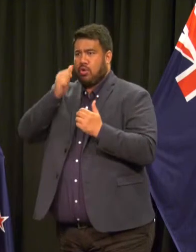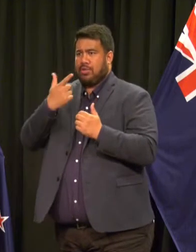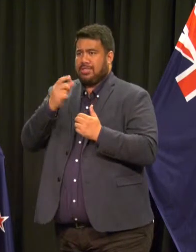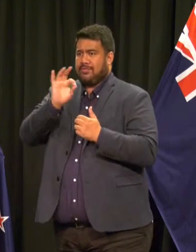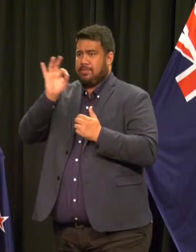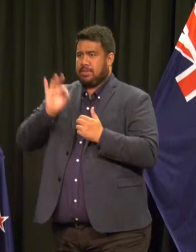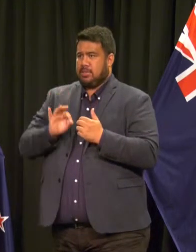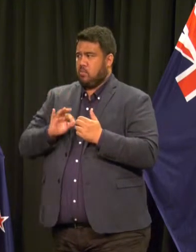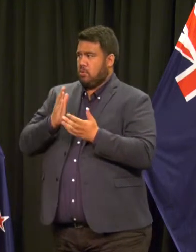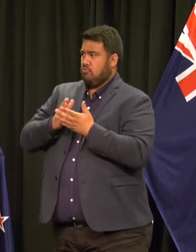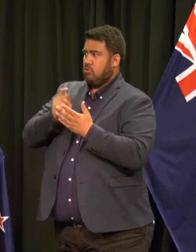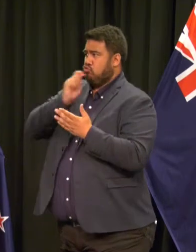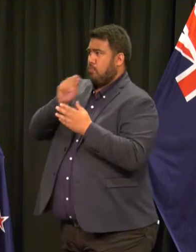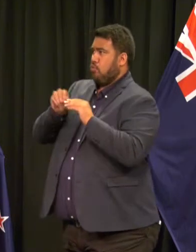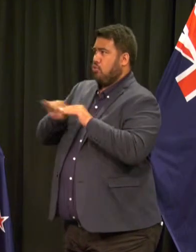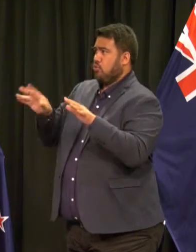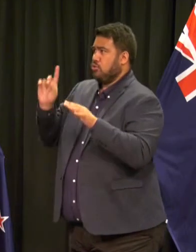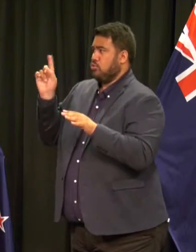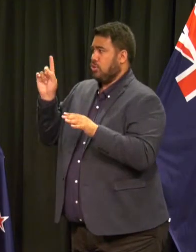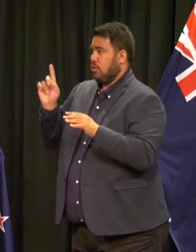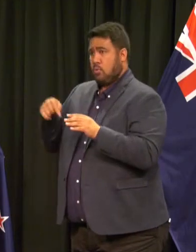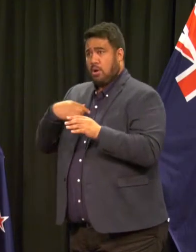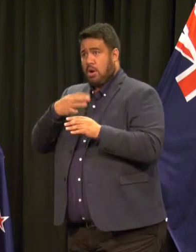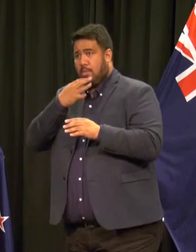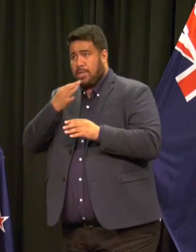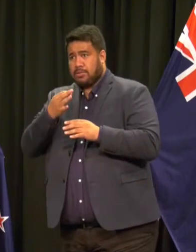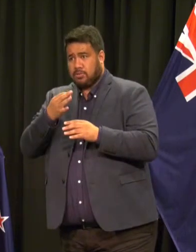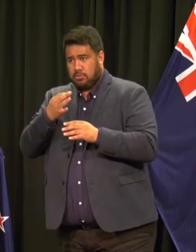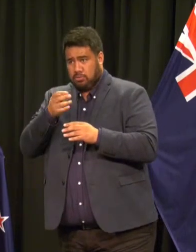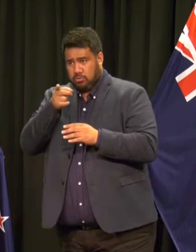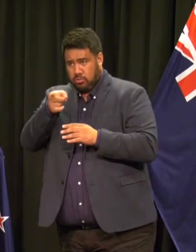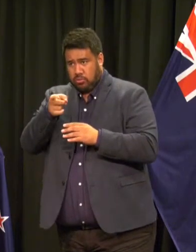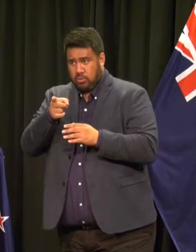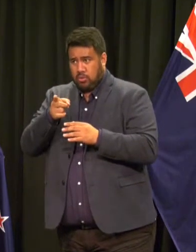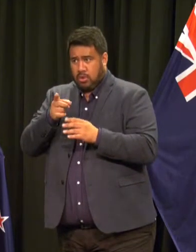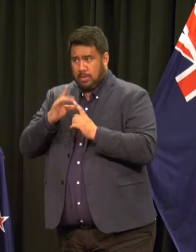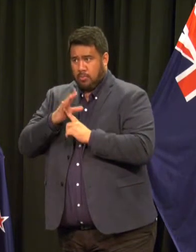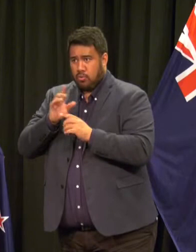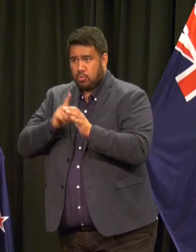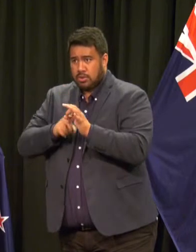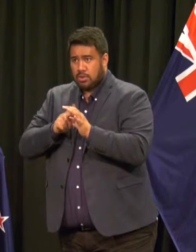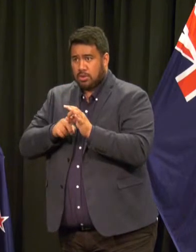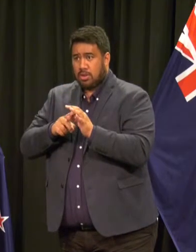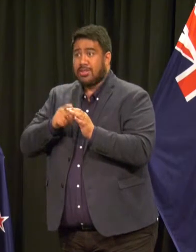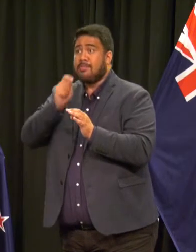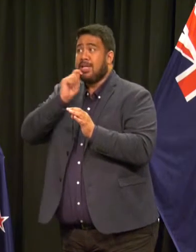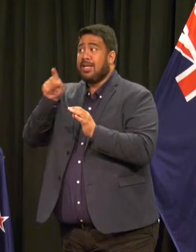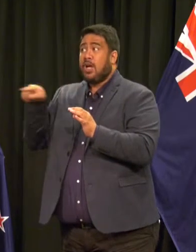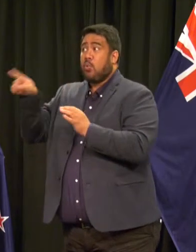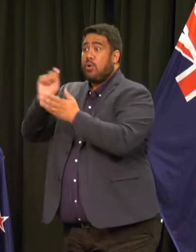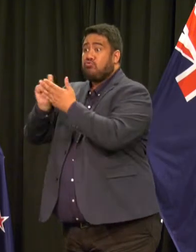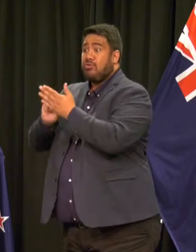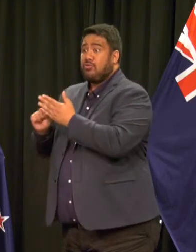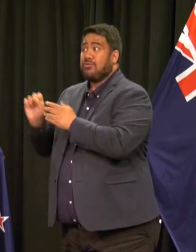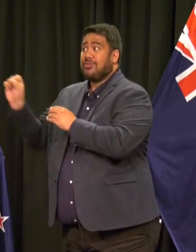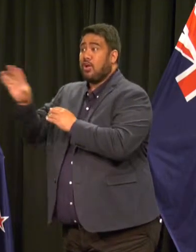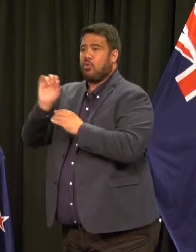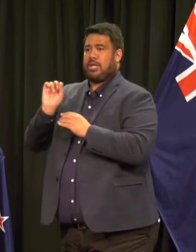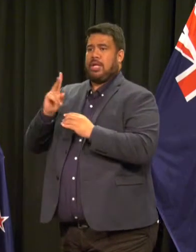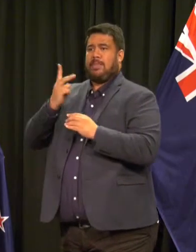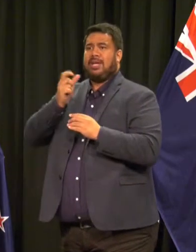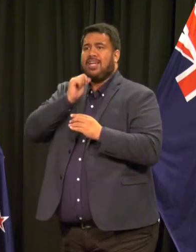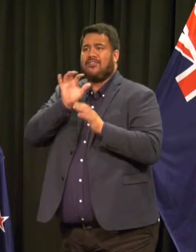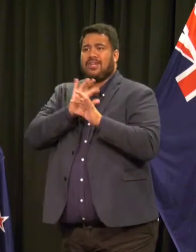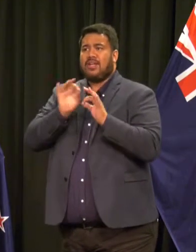report out today? Now, I'm asking you a very, very significant question. I know what the media wrote, but if it's unreported, how